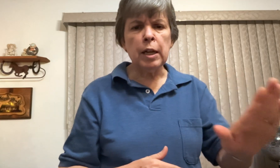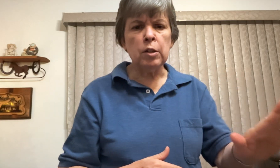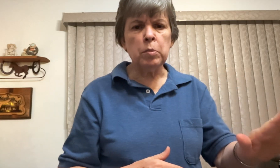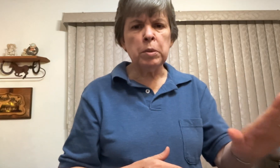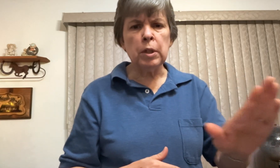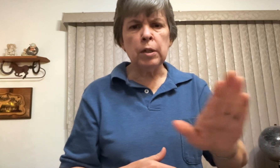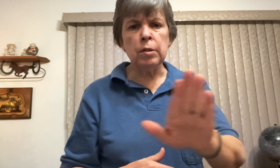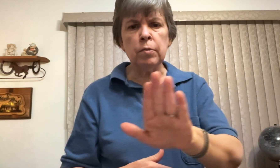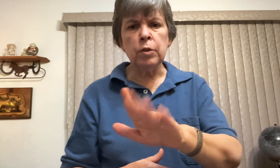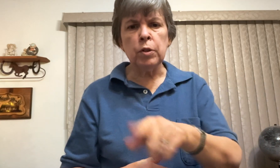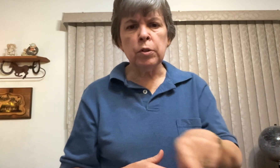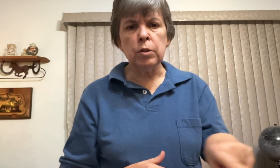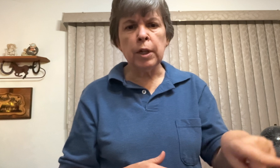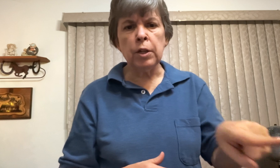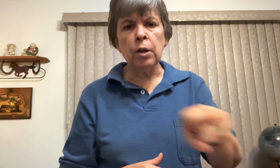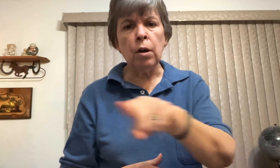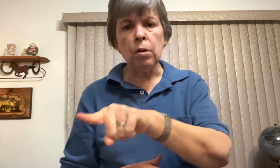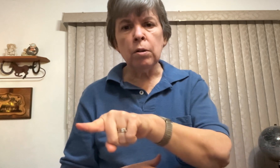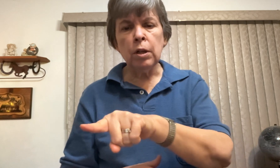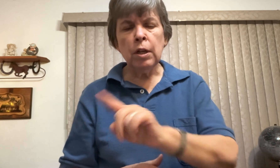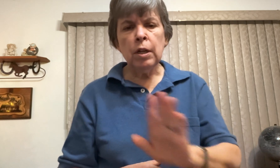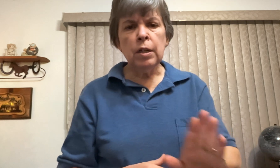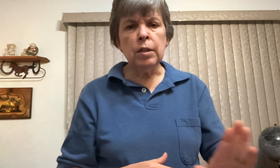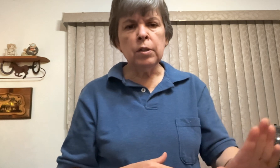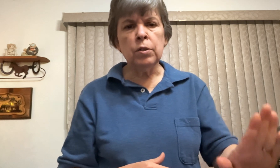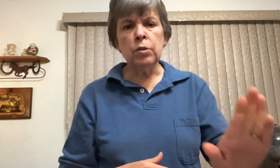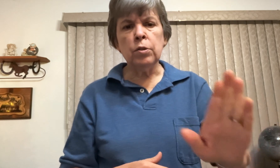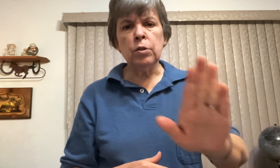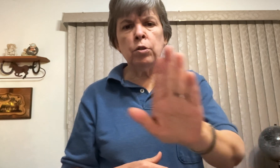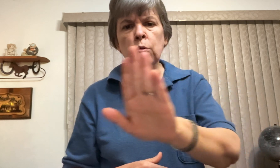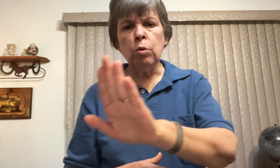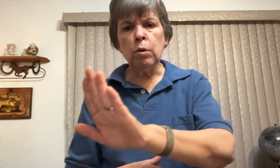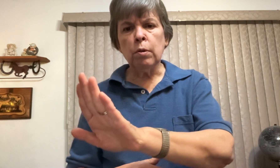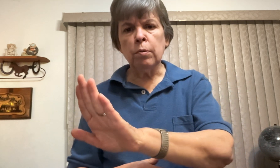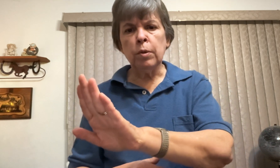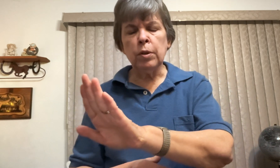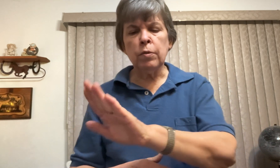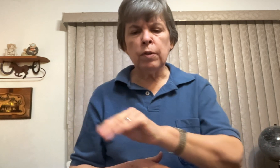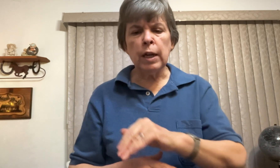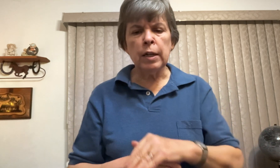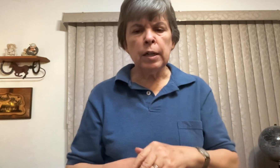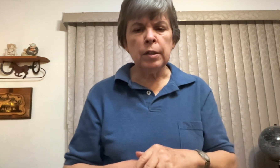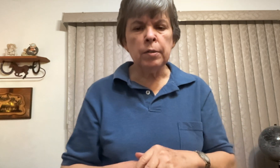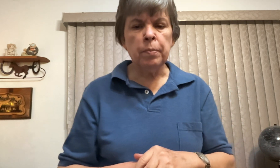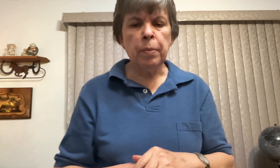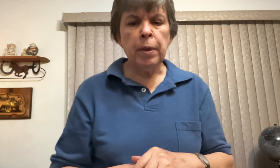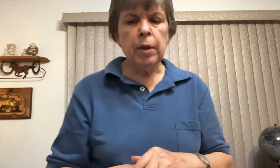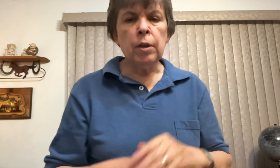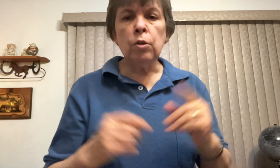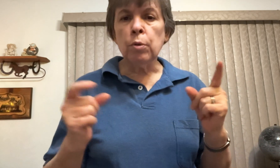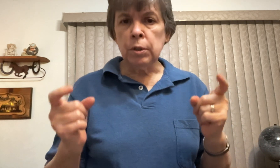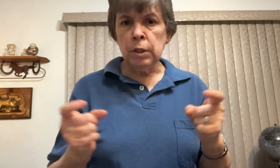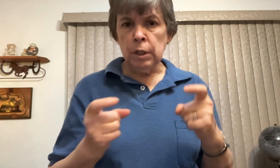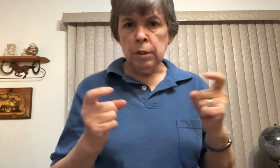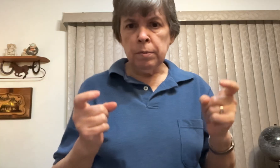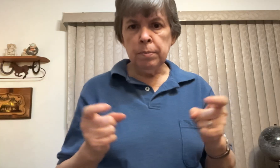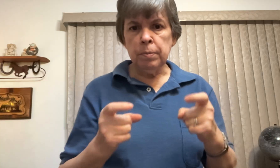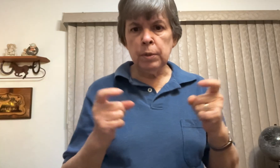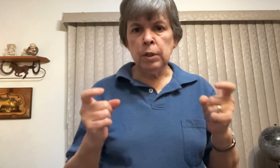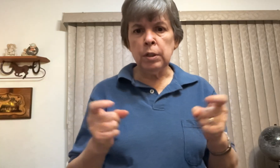is possessive, so this is like y'all, and this is your with the flat hand. Your sin. Sin is